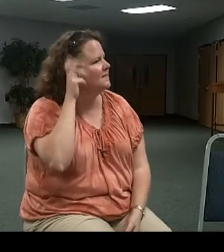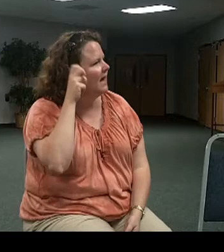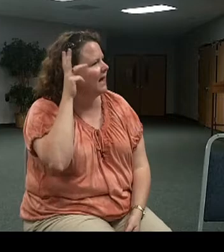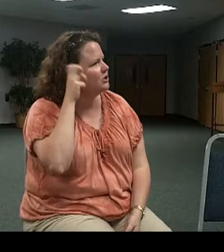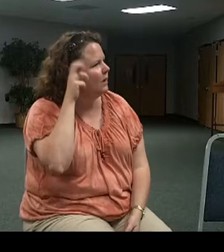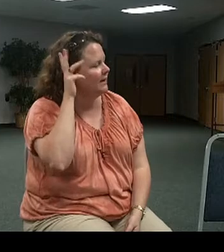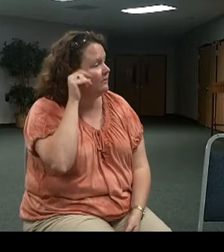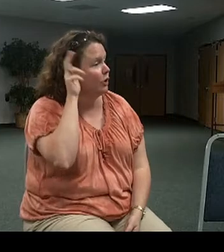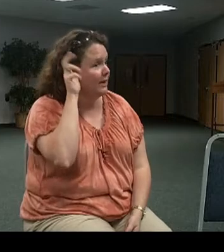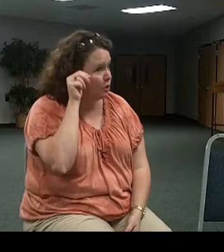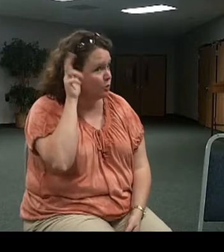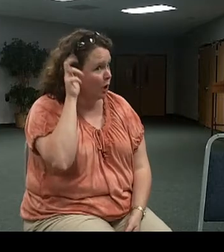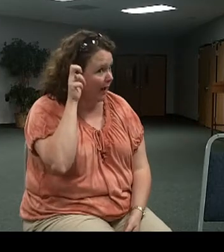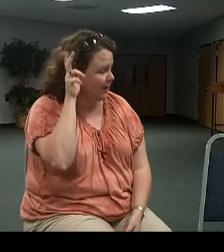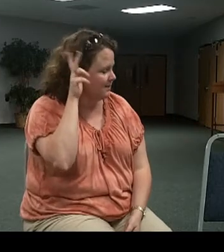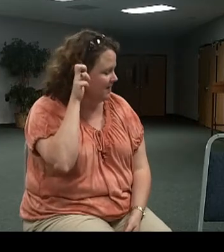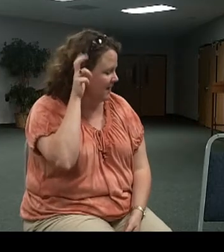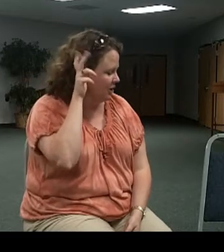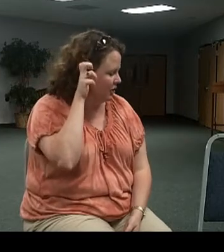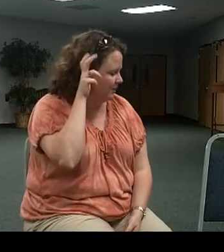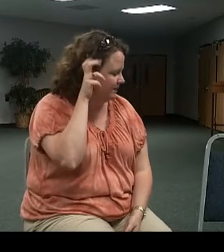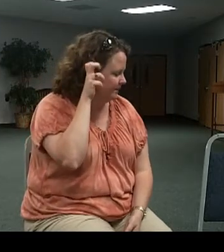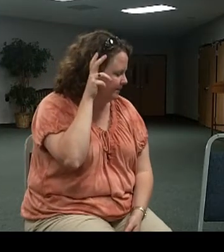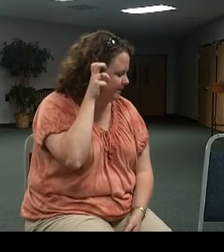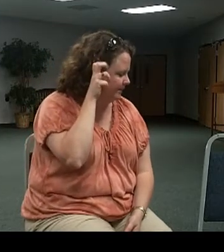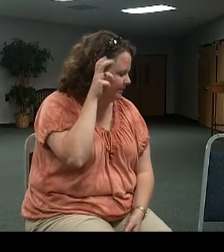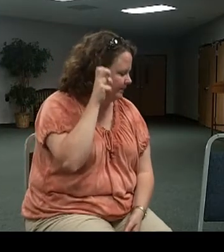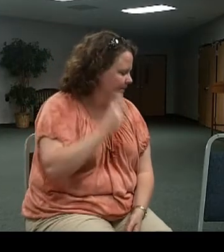the actual act of your ears working, to hear.